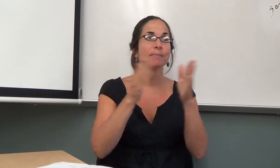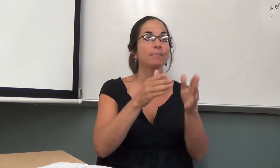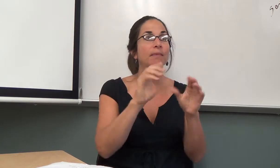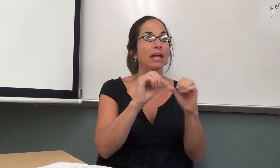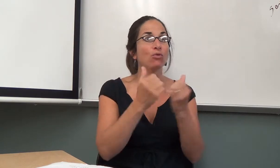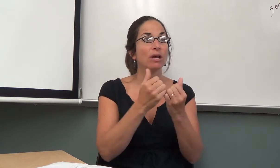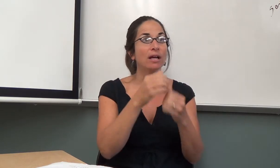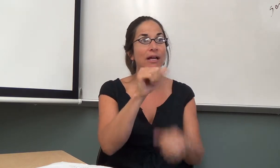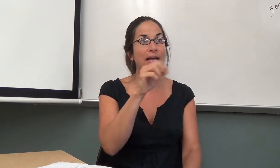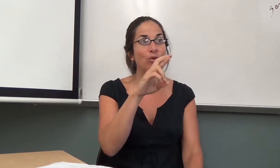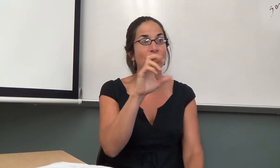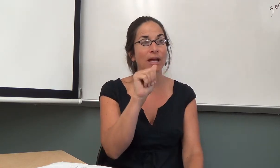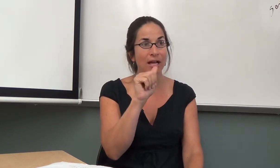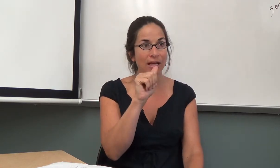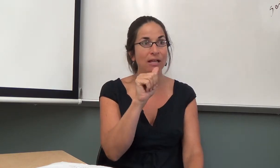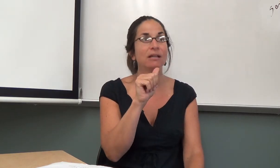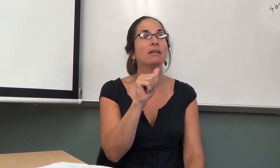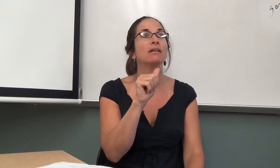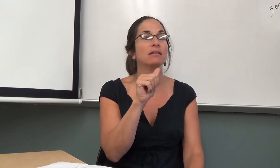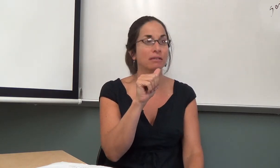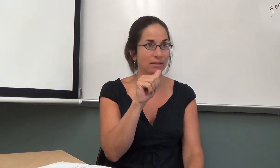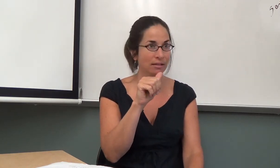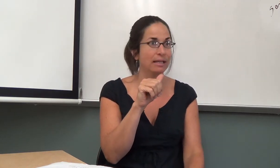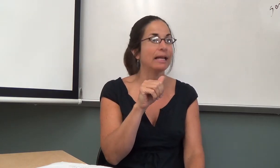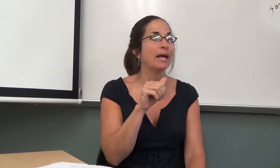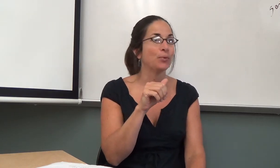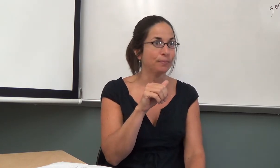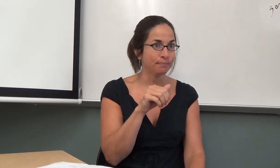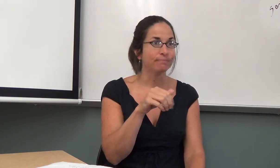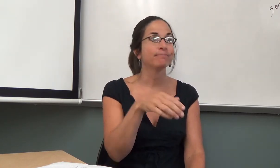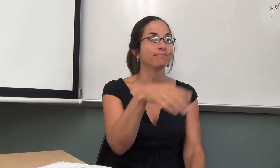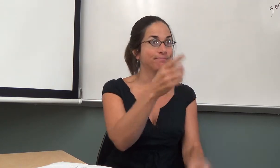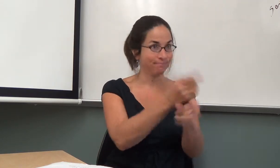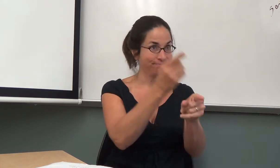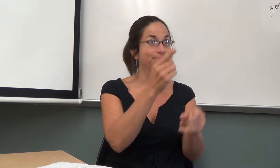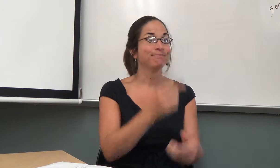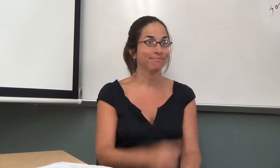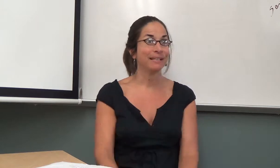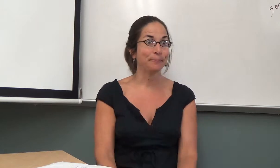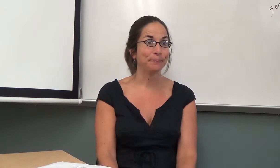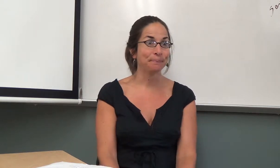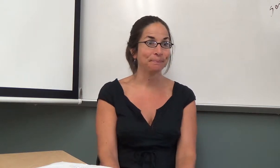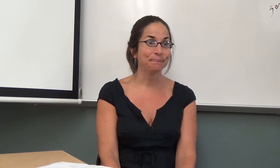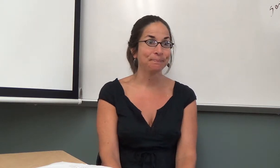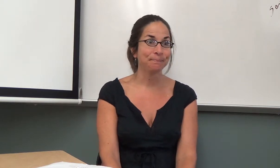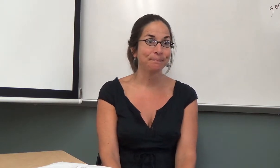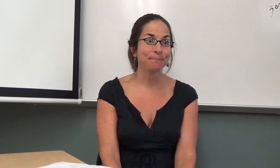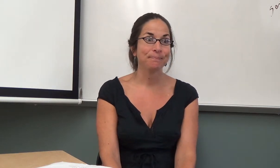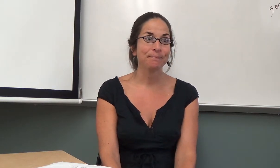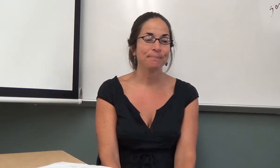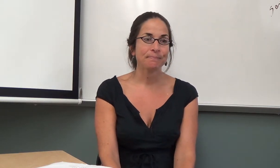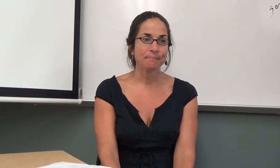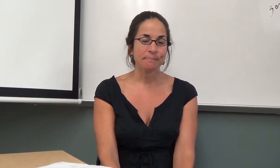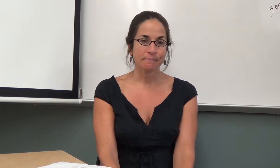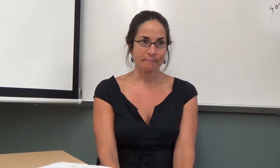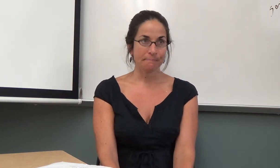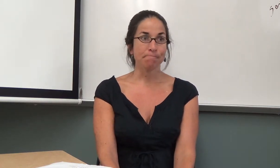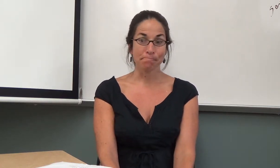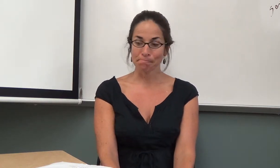location. So that would be a person, place, or thing, right? A noun. Nice job, guys. Well done. We're rocking it. Location, it